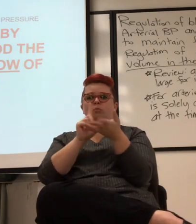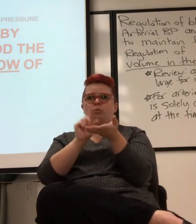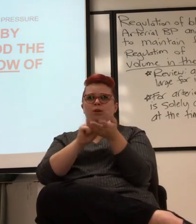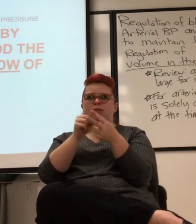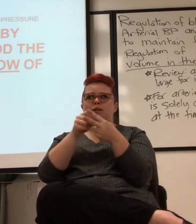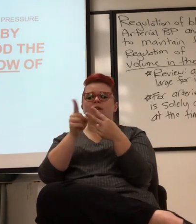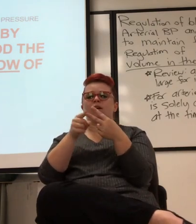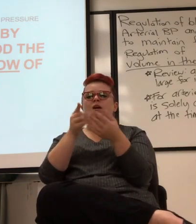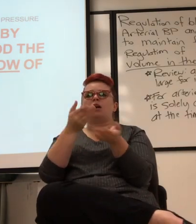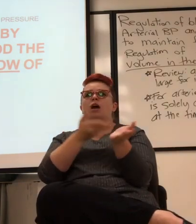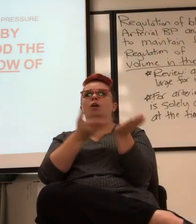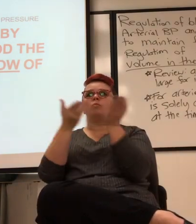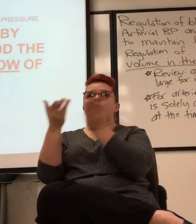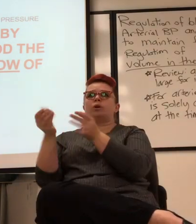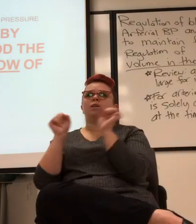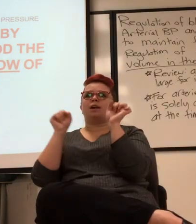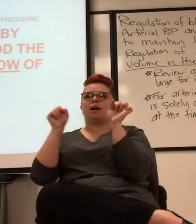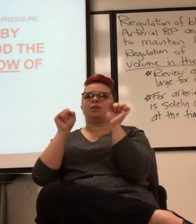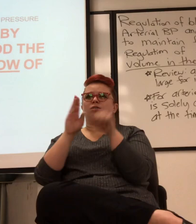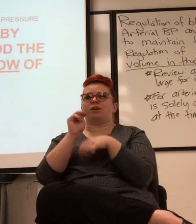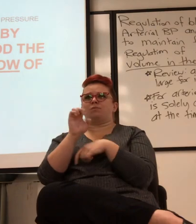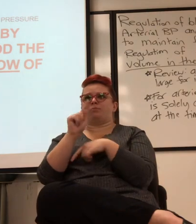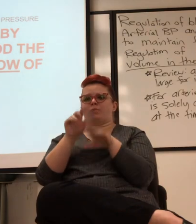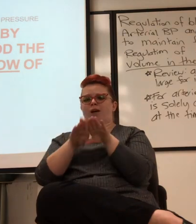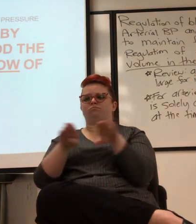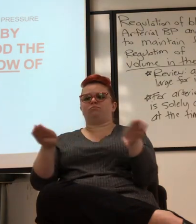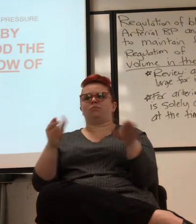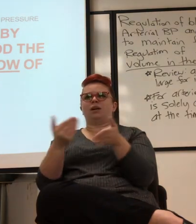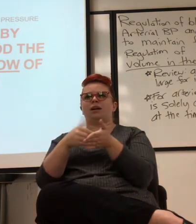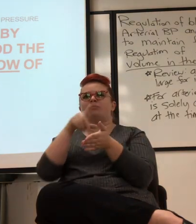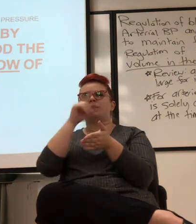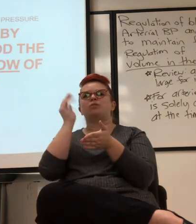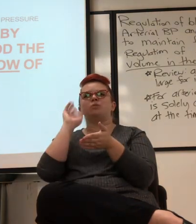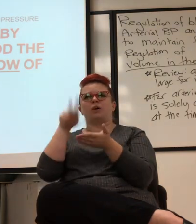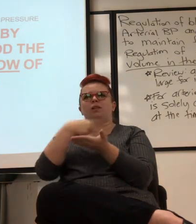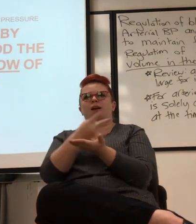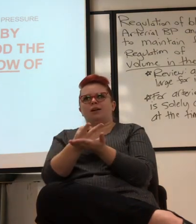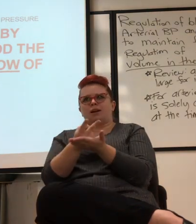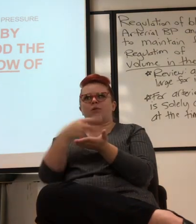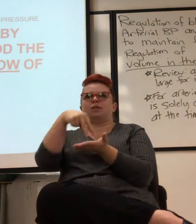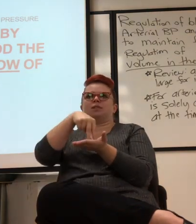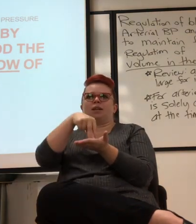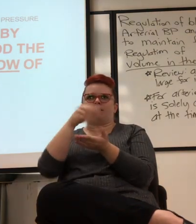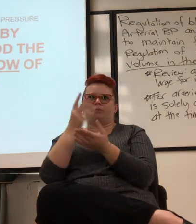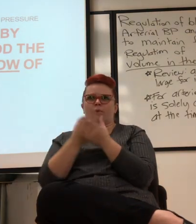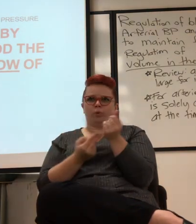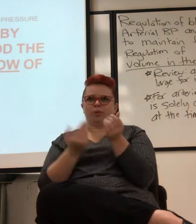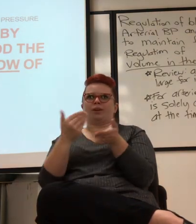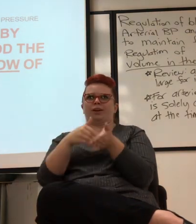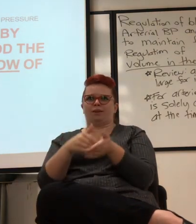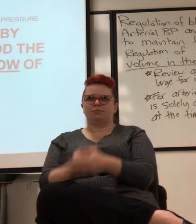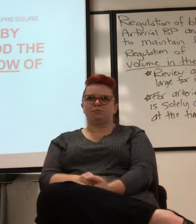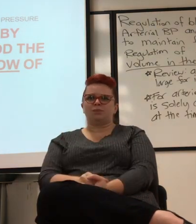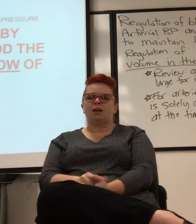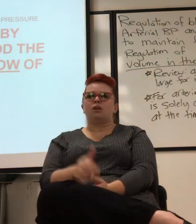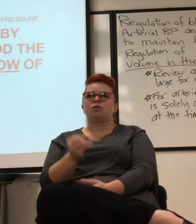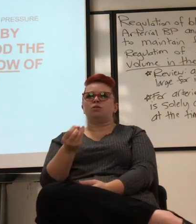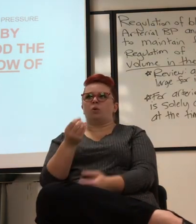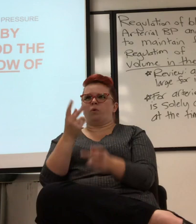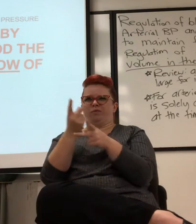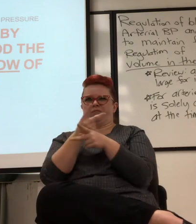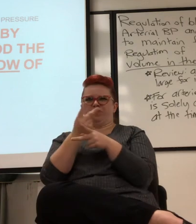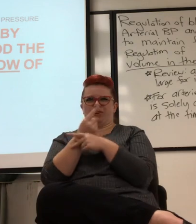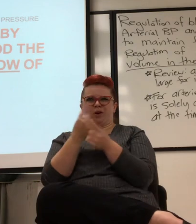that exercise mat again. There is a procedure where the subject will lie down and stand up again. So work that out.